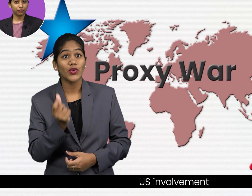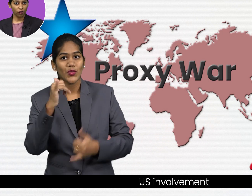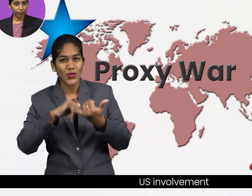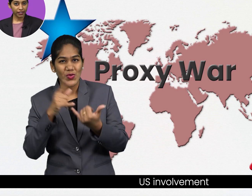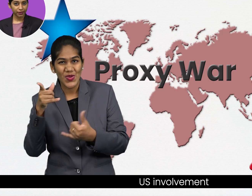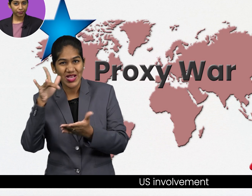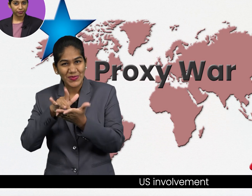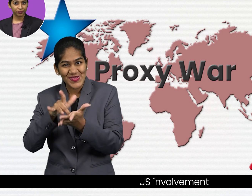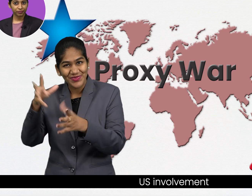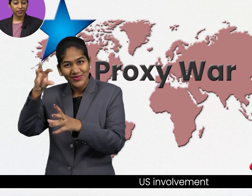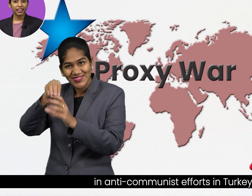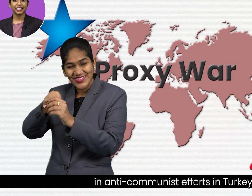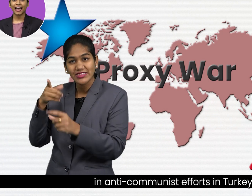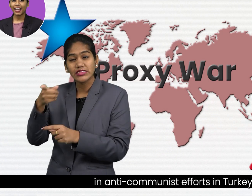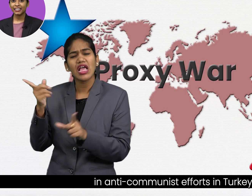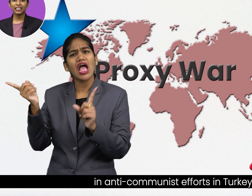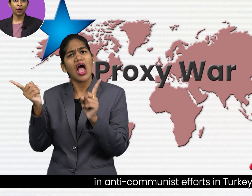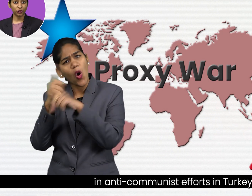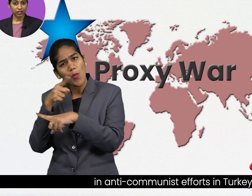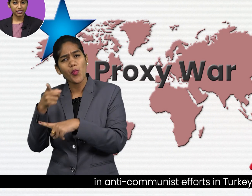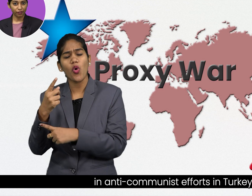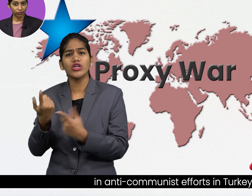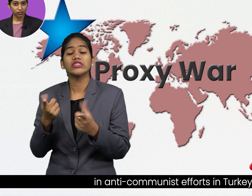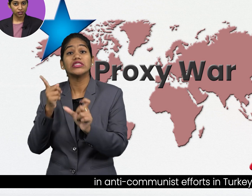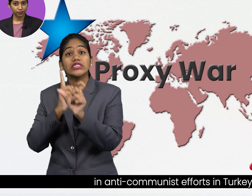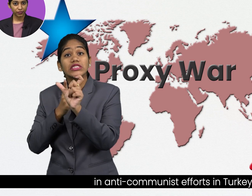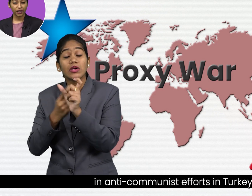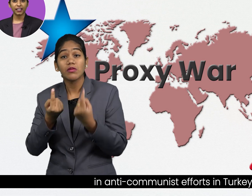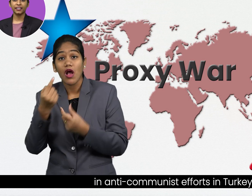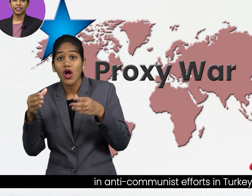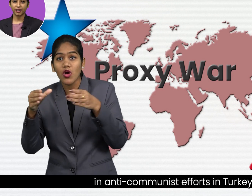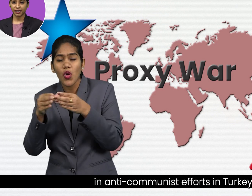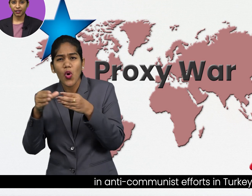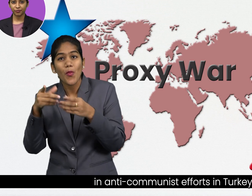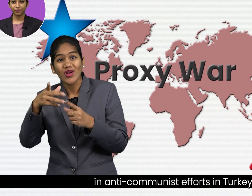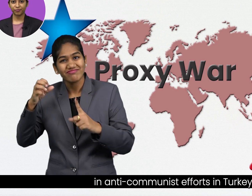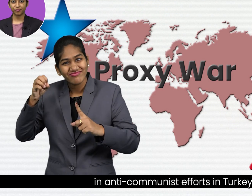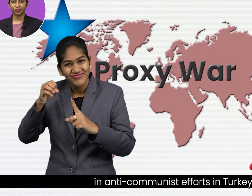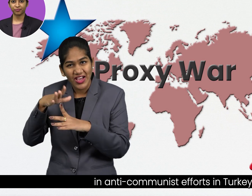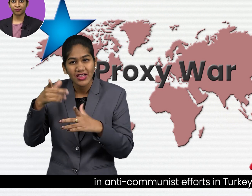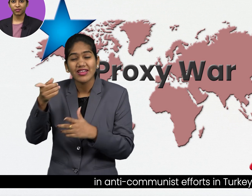US involvement in anti-communist efforts in Turkey,